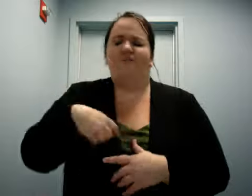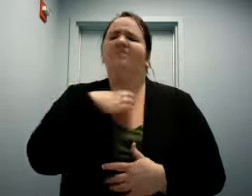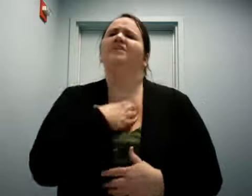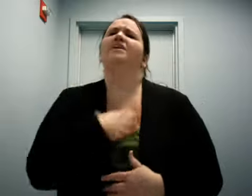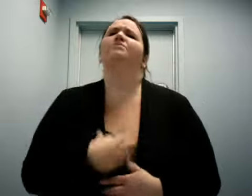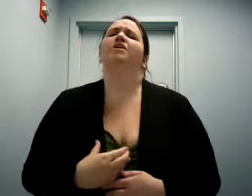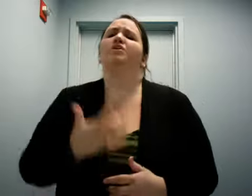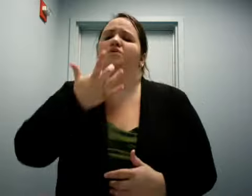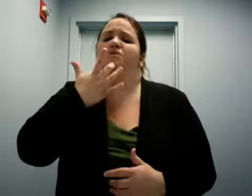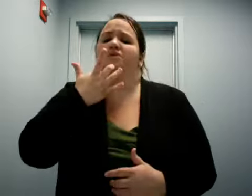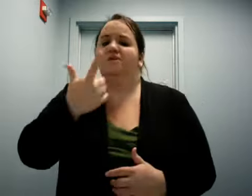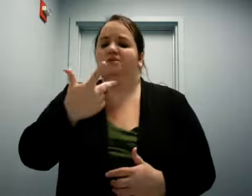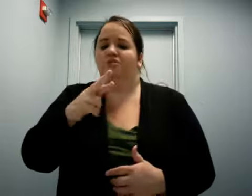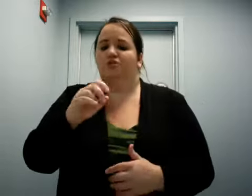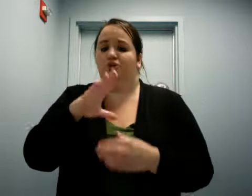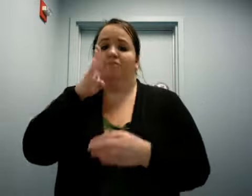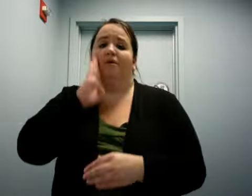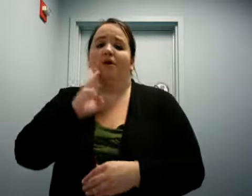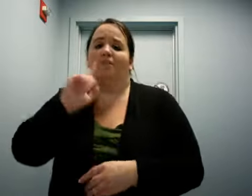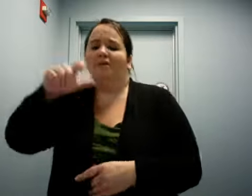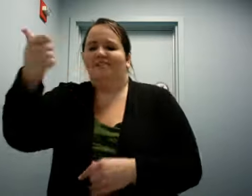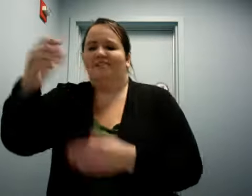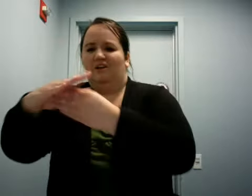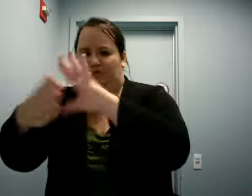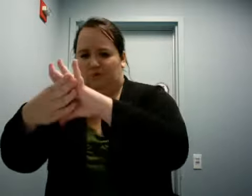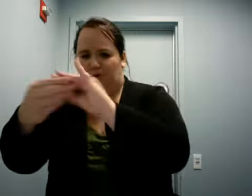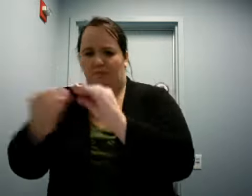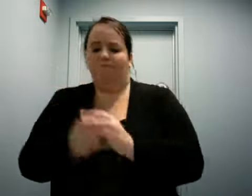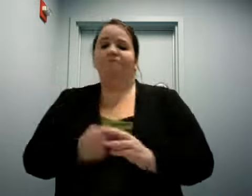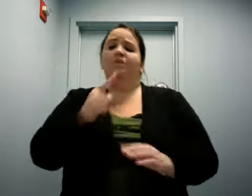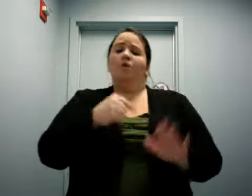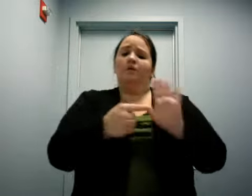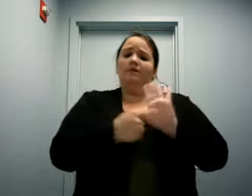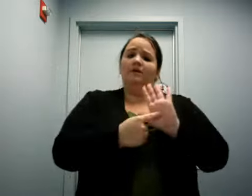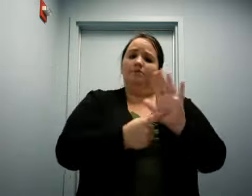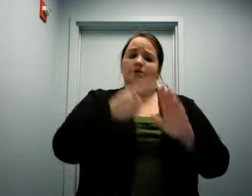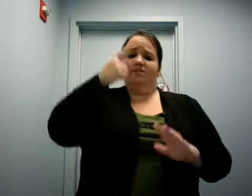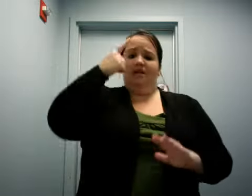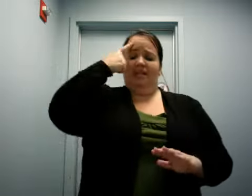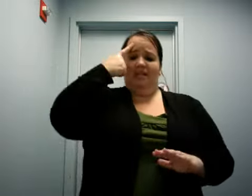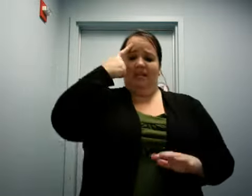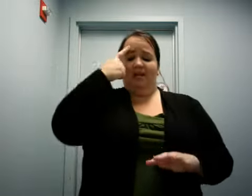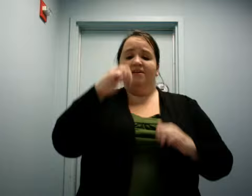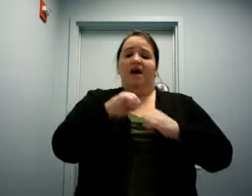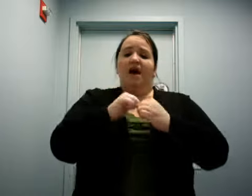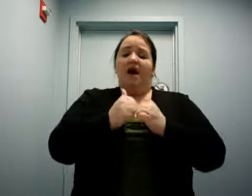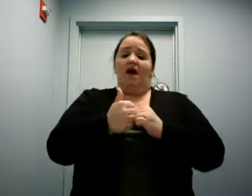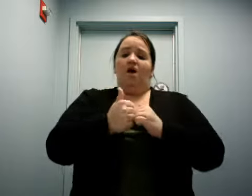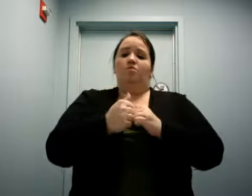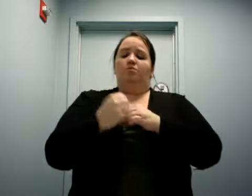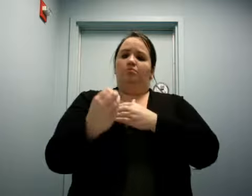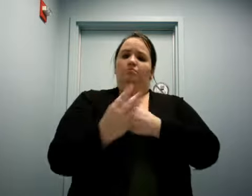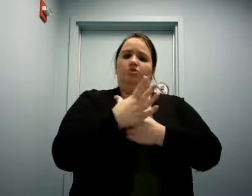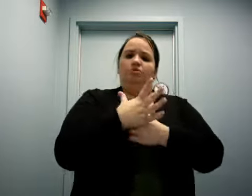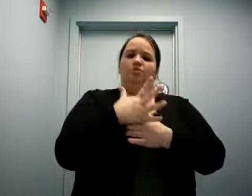But that is another story. What this demonstrates, I think, is how impressionable and vulnerable we are in the face